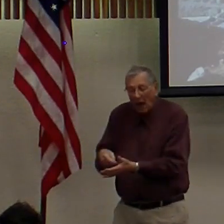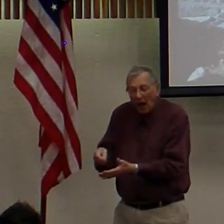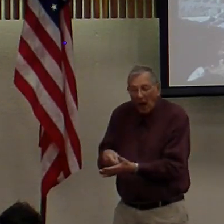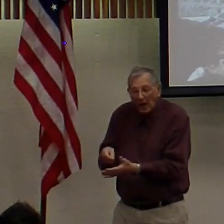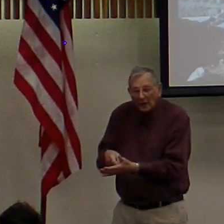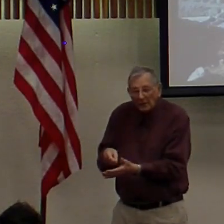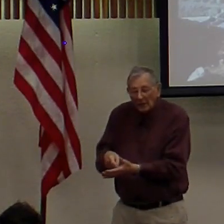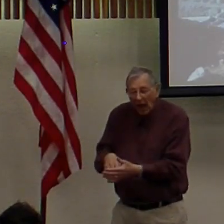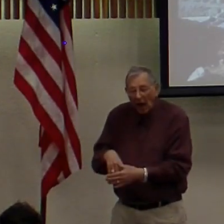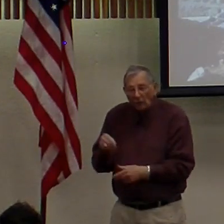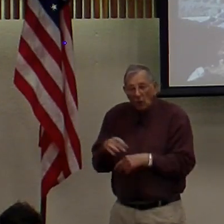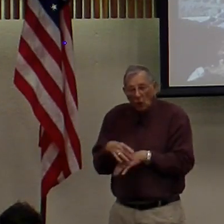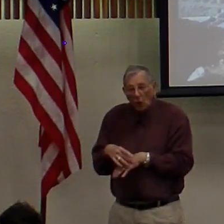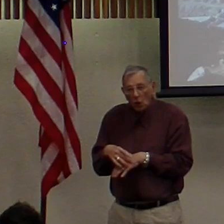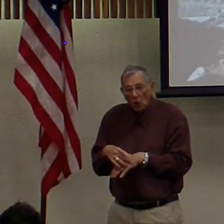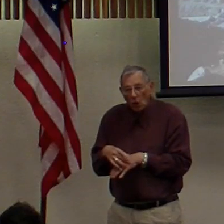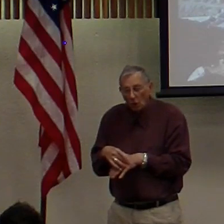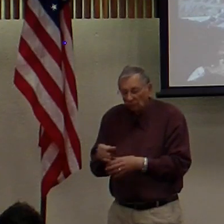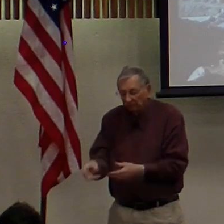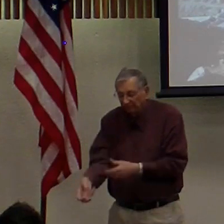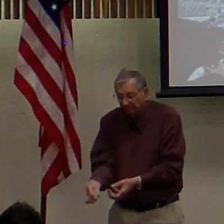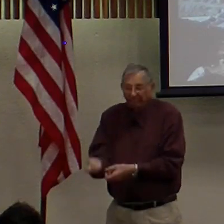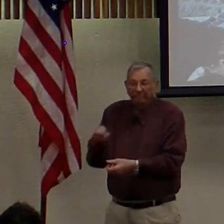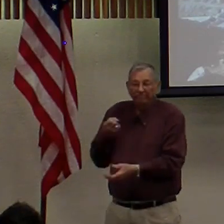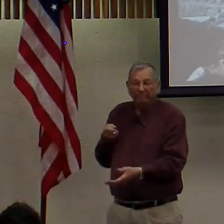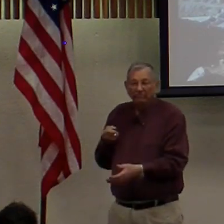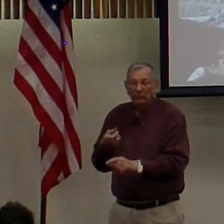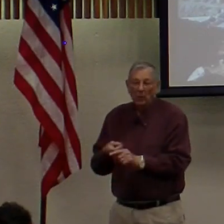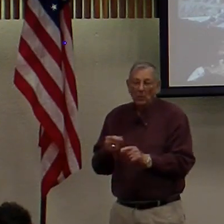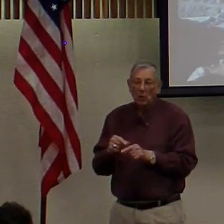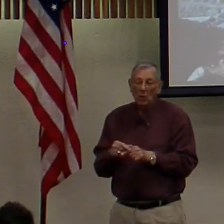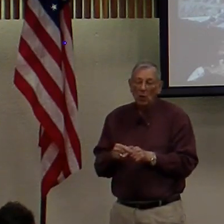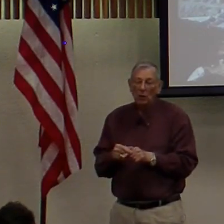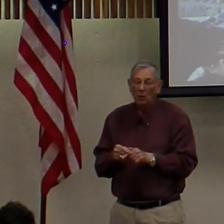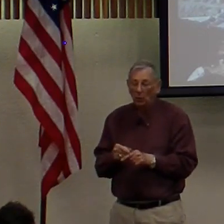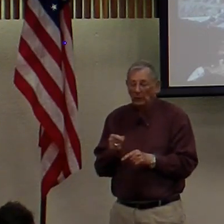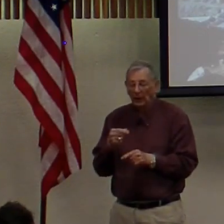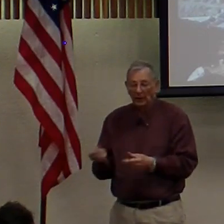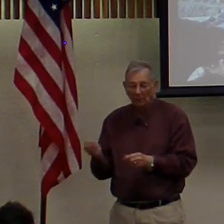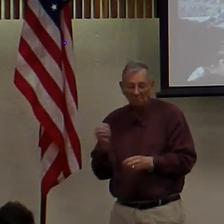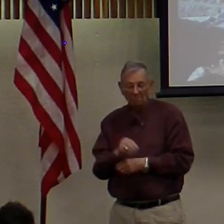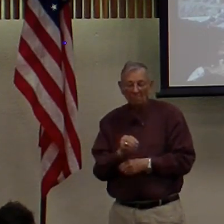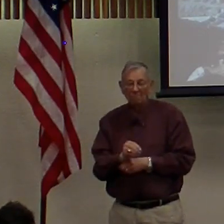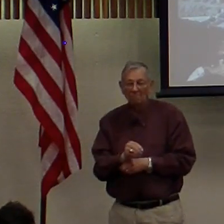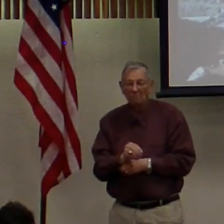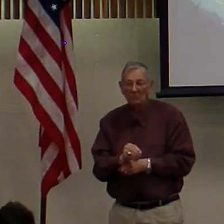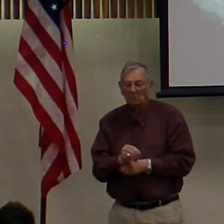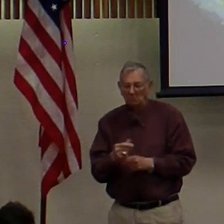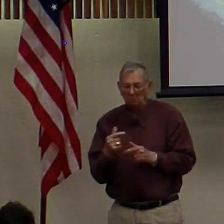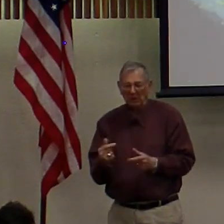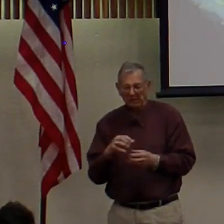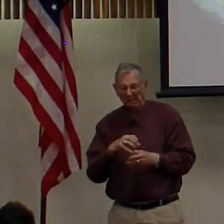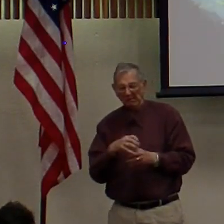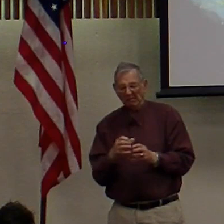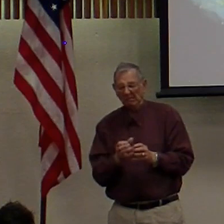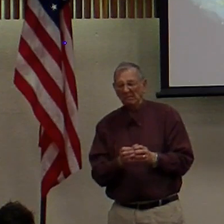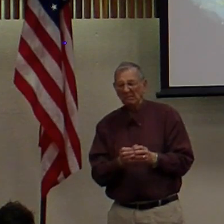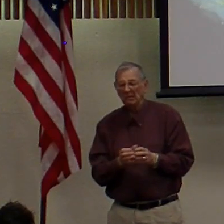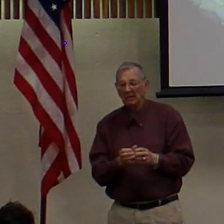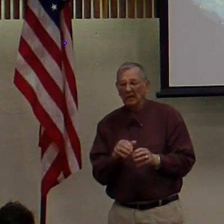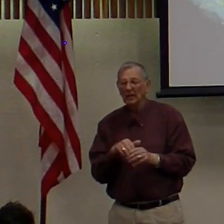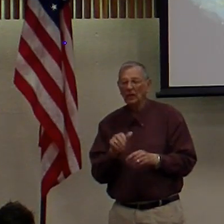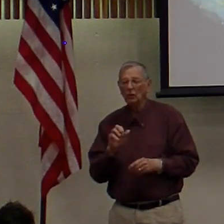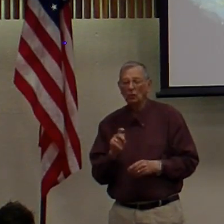out of the earth. It has to be extracted from the earth. And when they get it loaded up, it's in bigger pieces in the